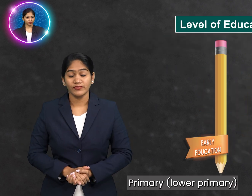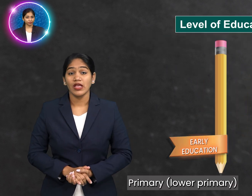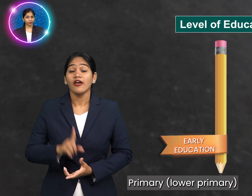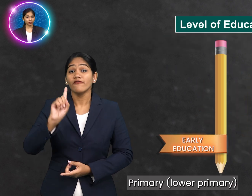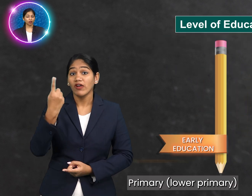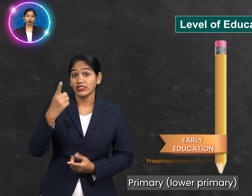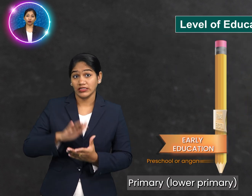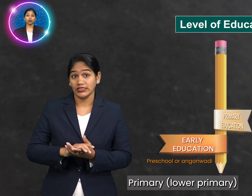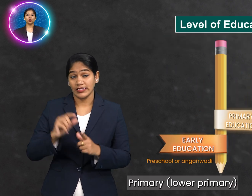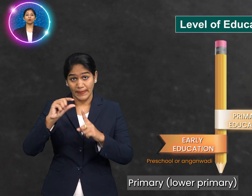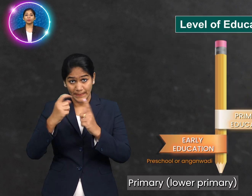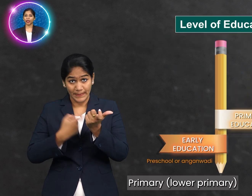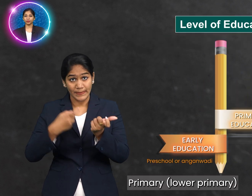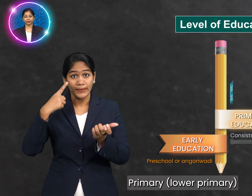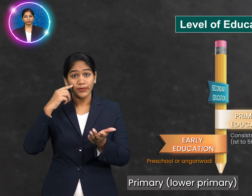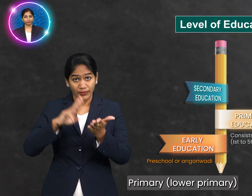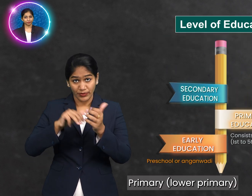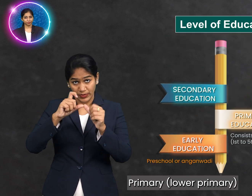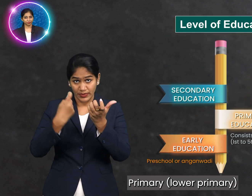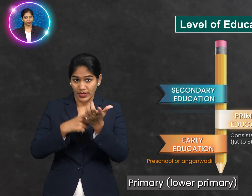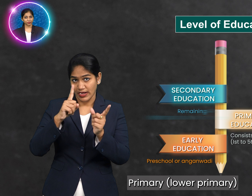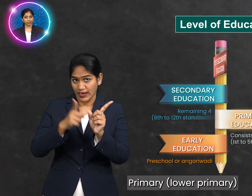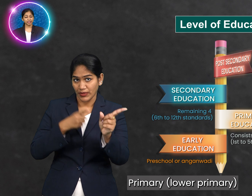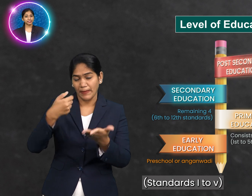Primary or lower primary